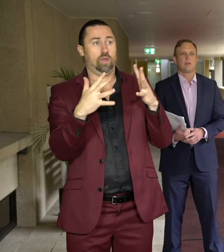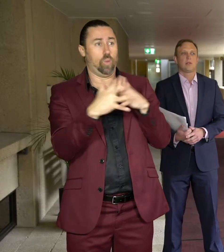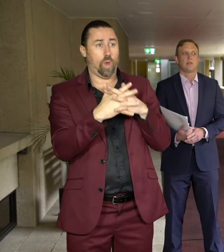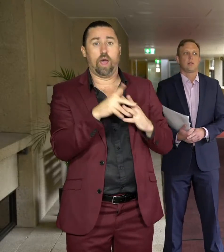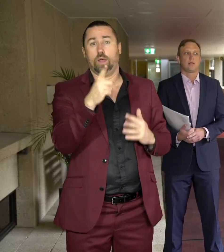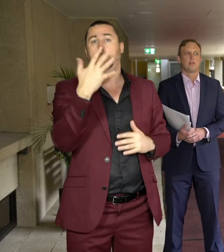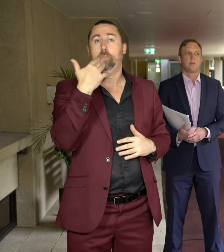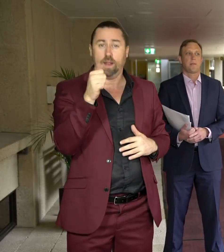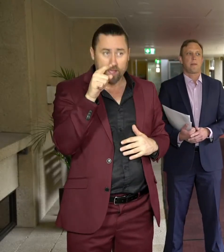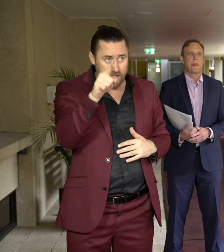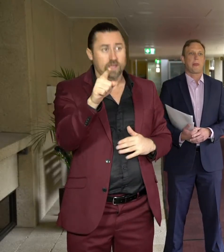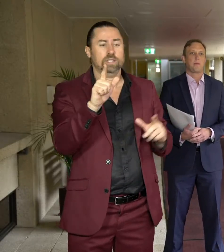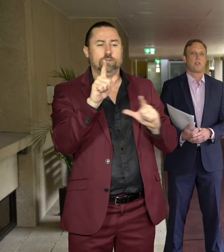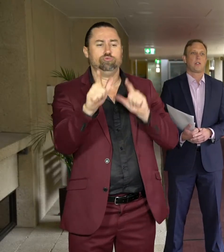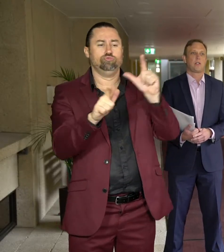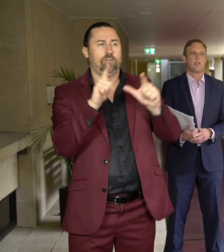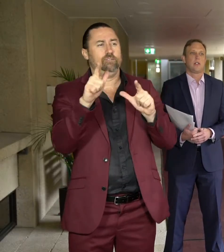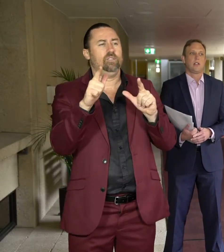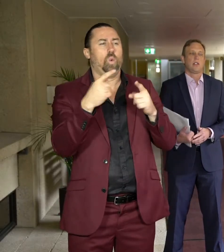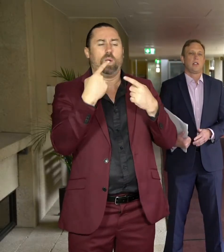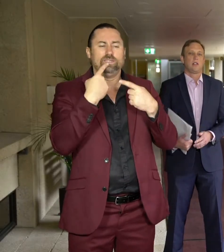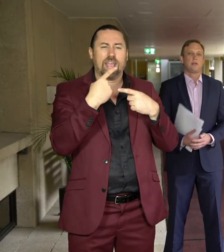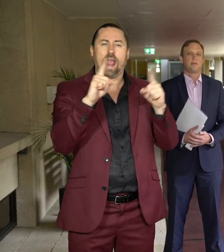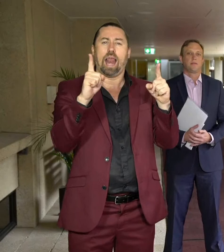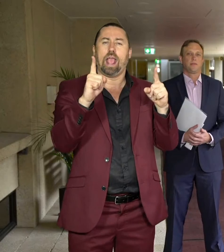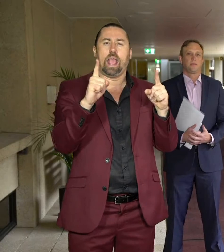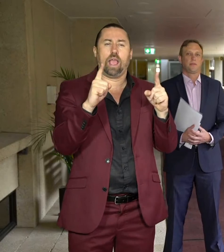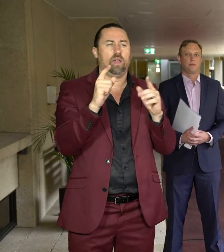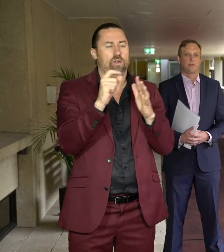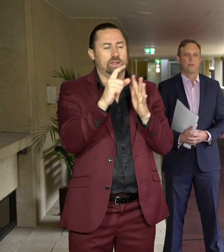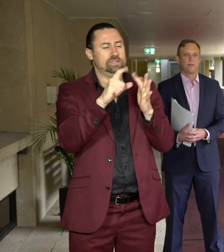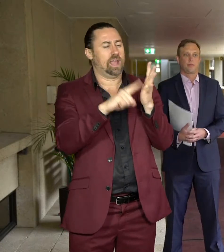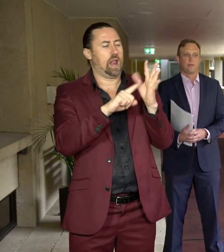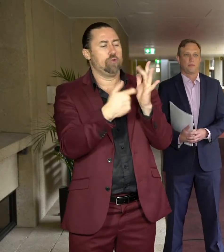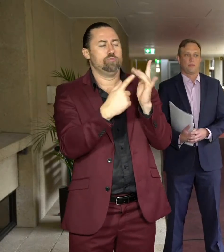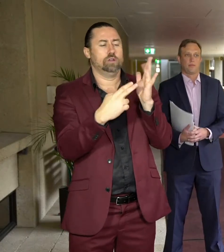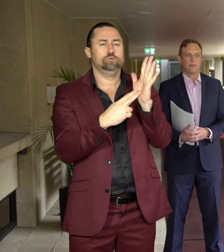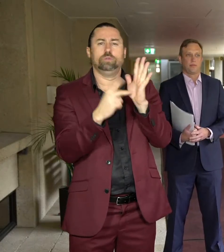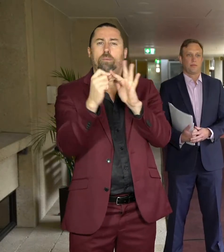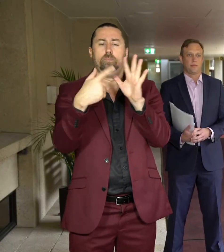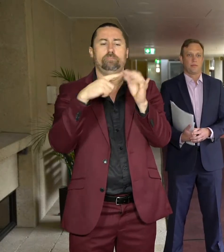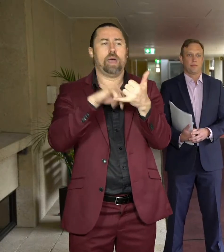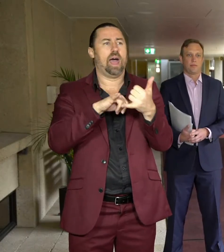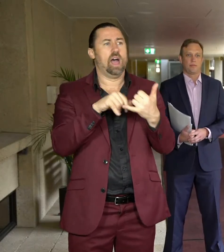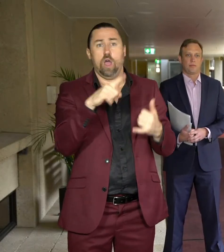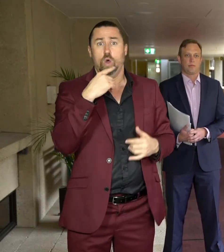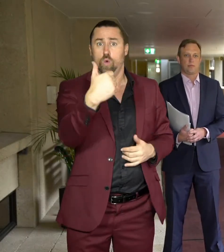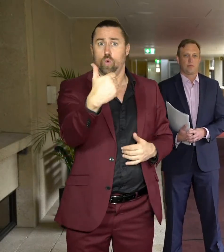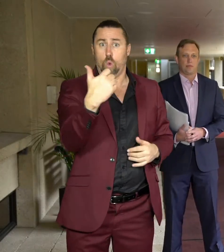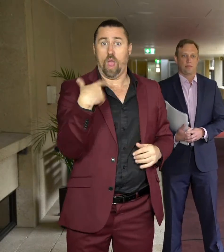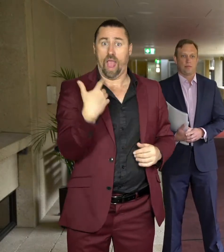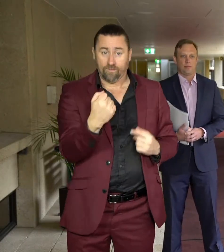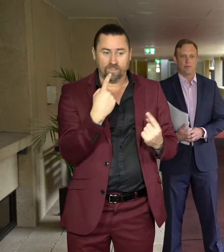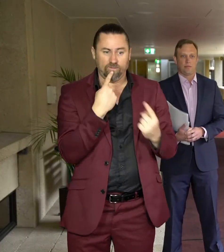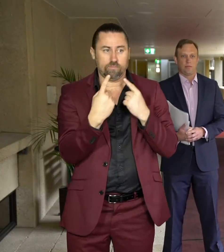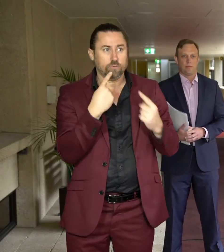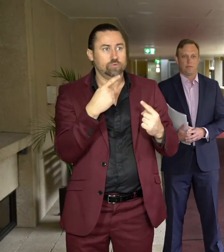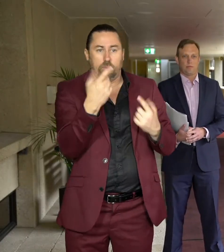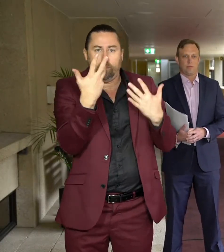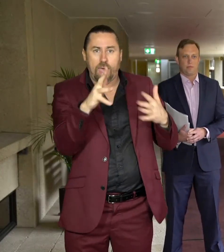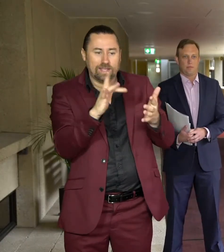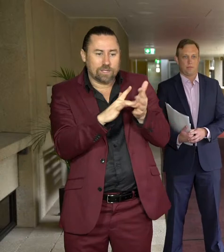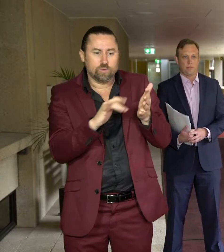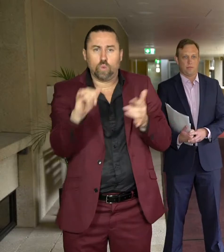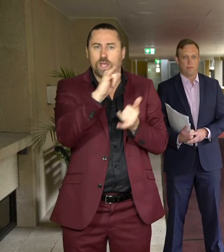that traveller declaration pass, because it's a fantastic pass. It gives us the information so we know where people have